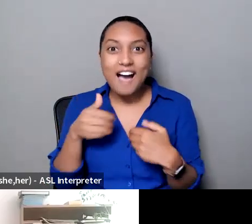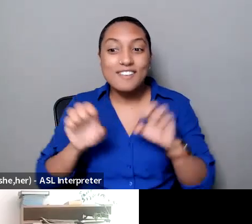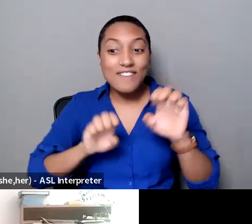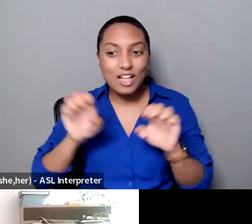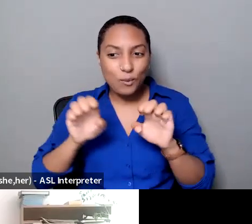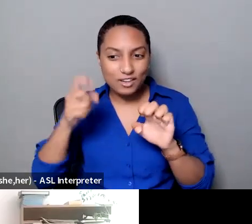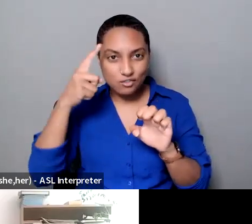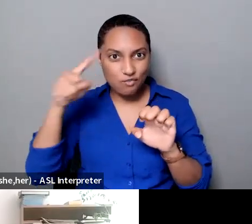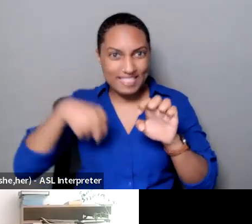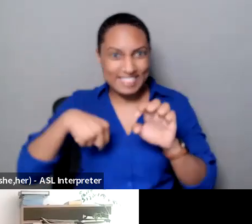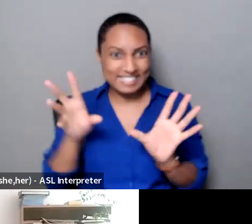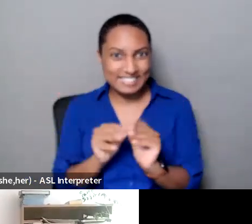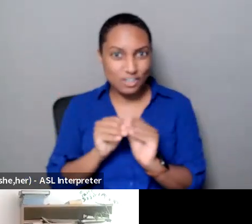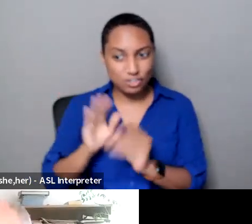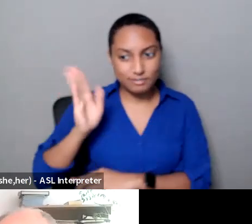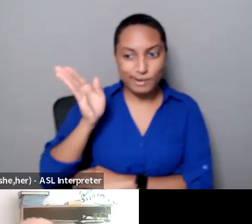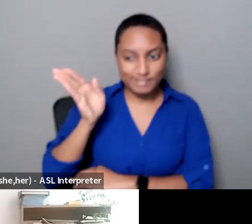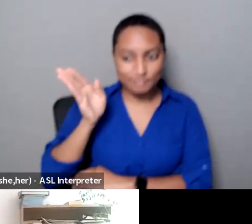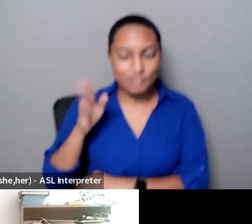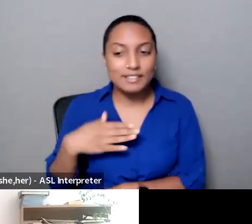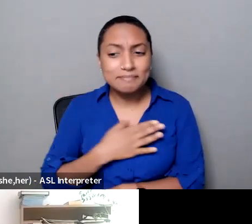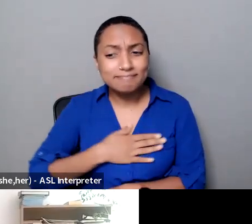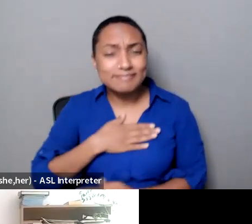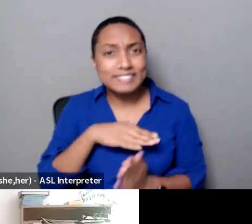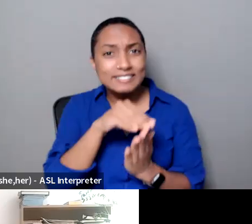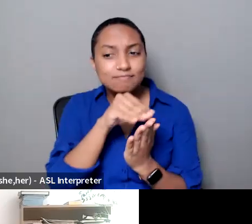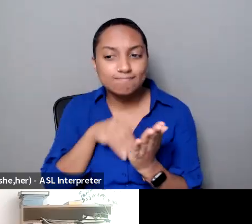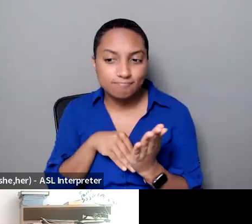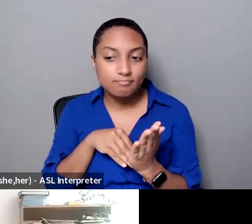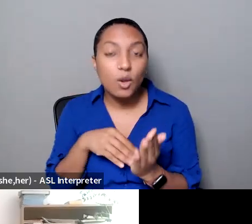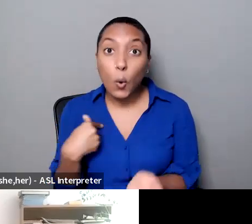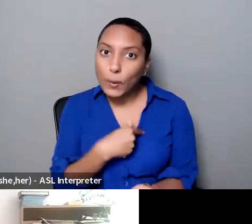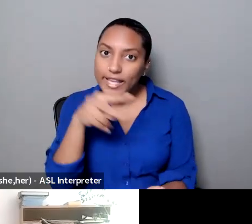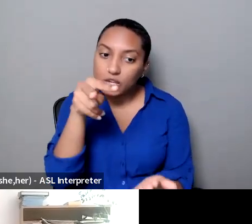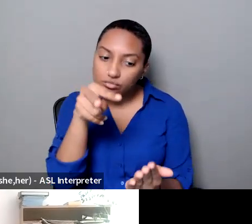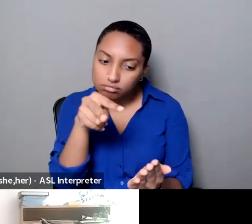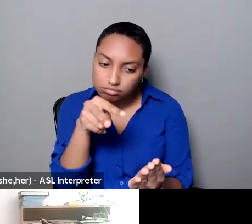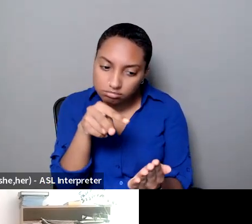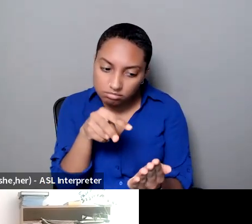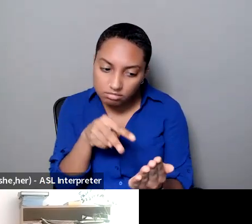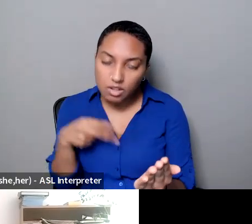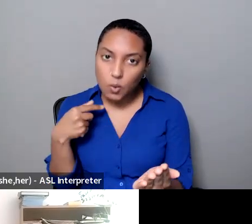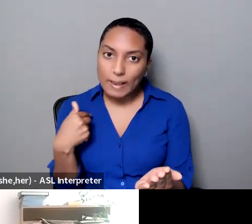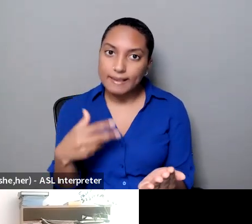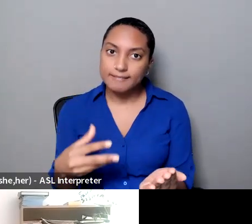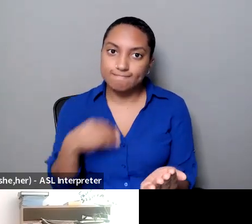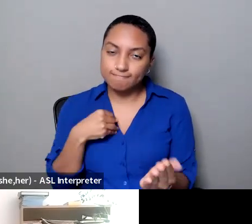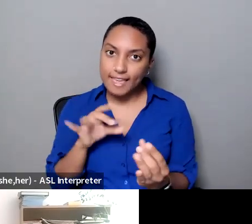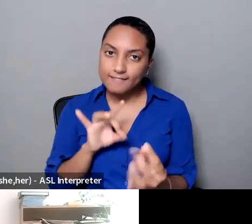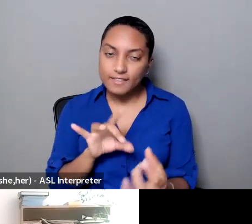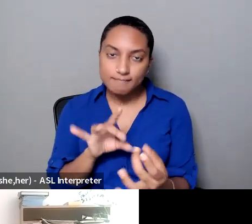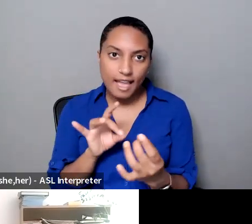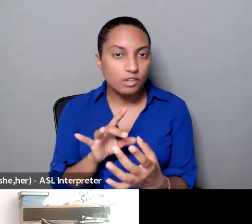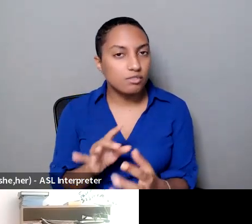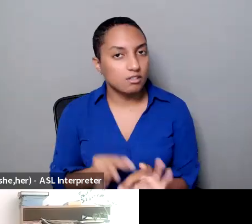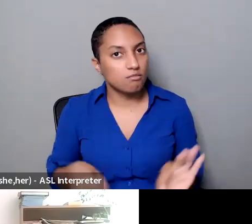you to complete. We take evaluation very seriously. We use it. It's important to us to